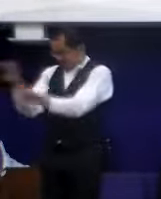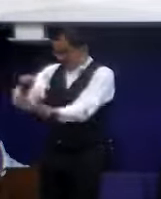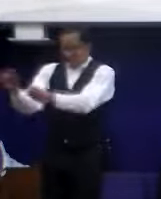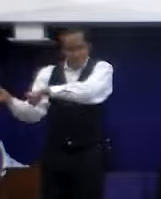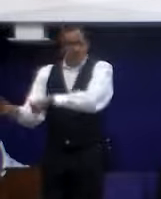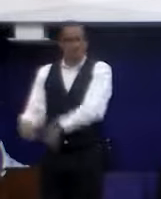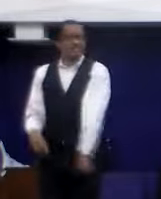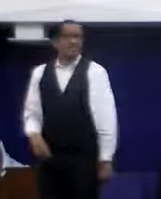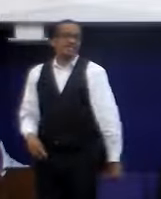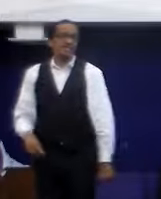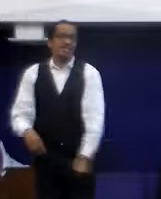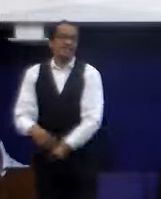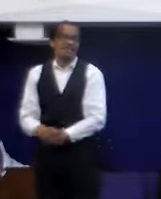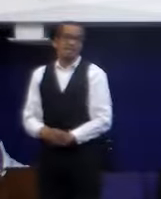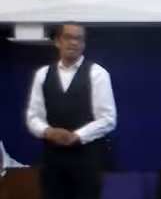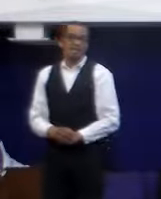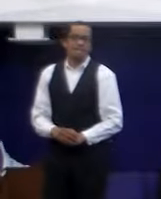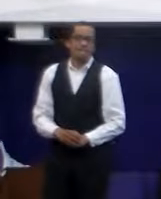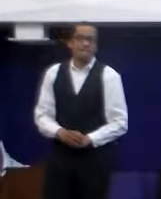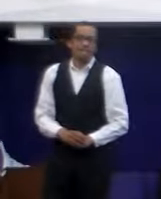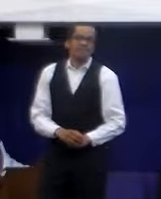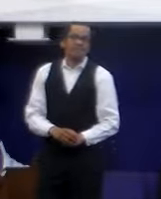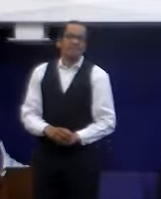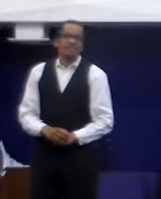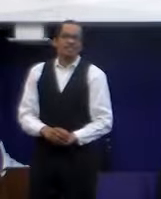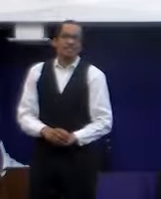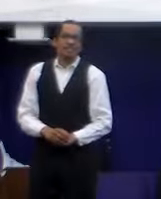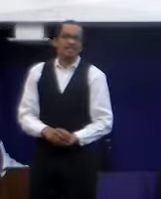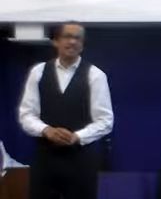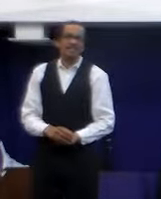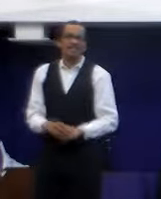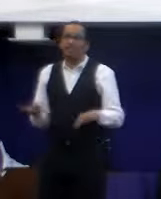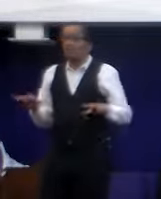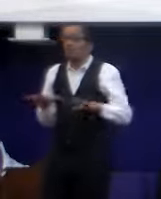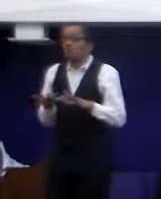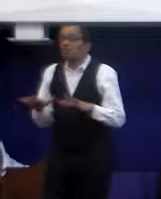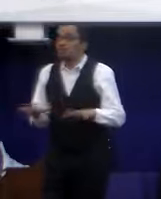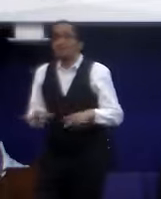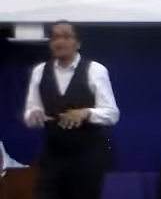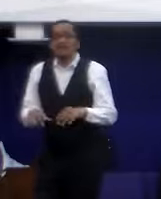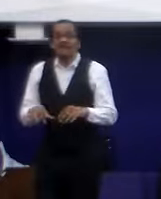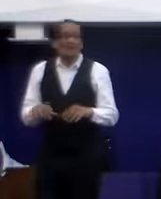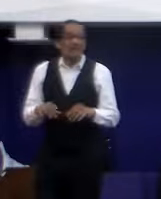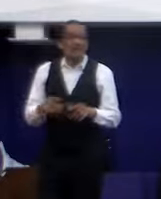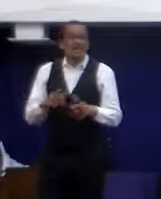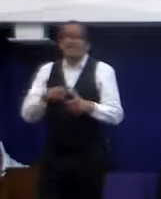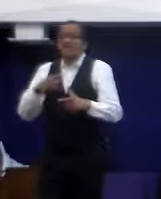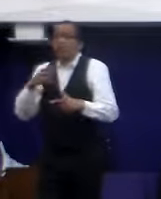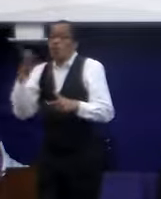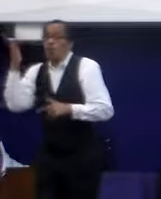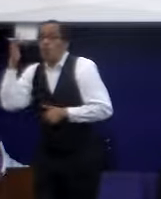marbles on the concrete floor. And they were in this life-threatening situation all because they didn't